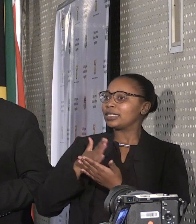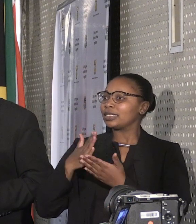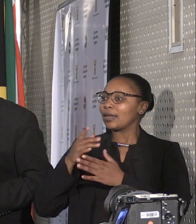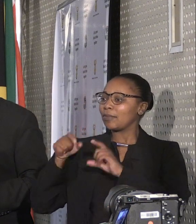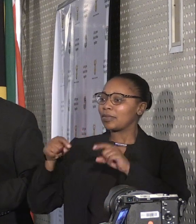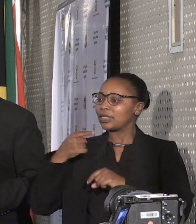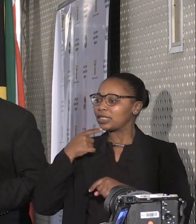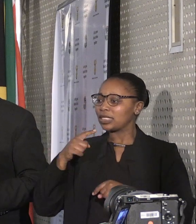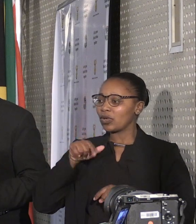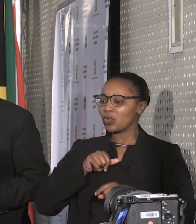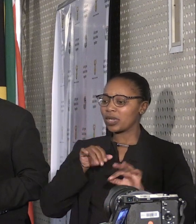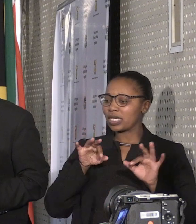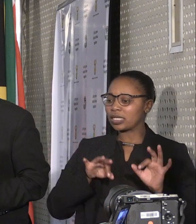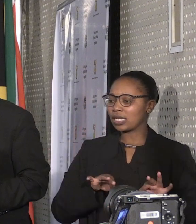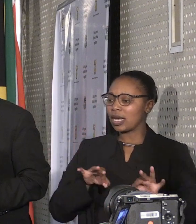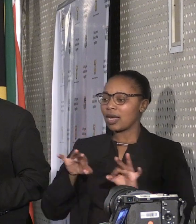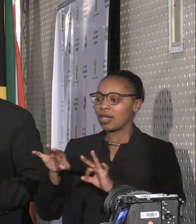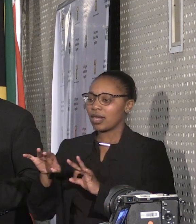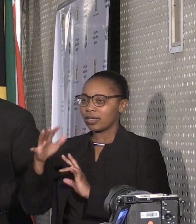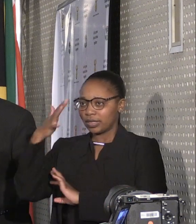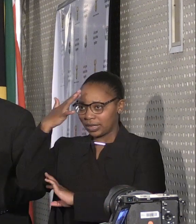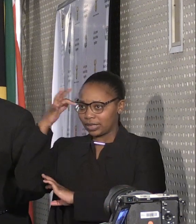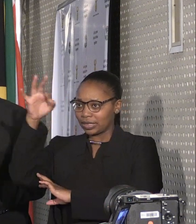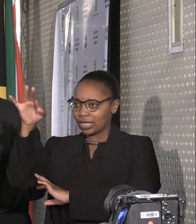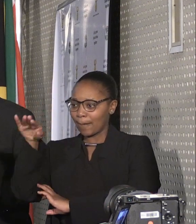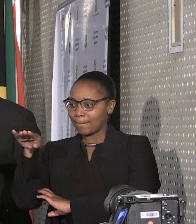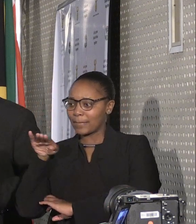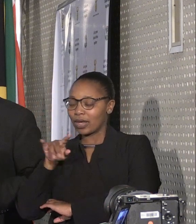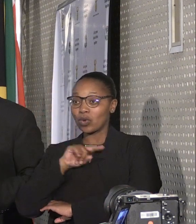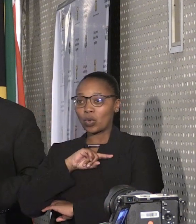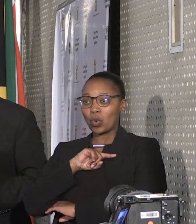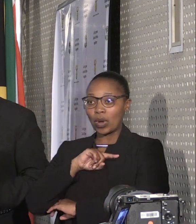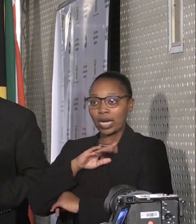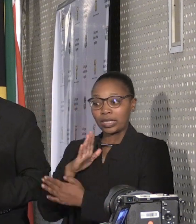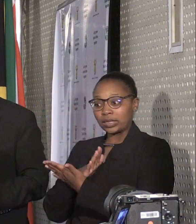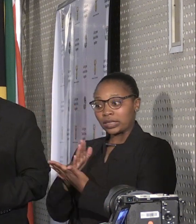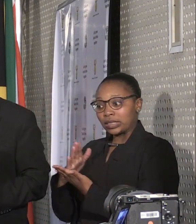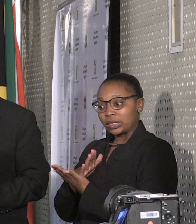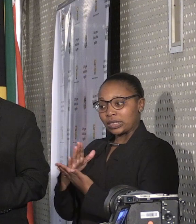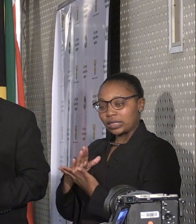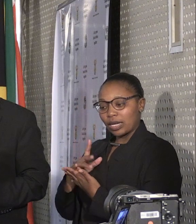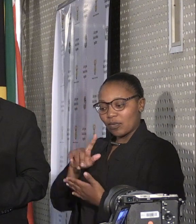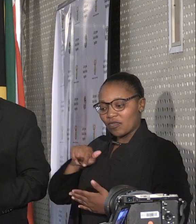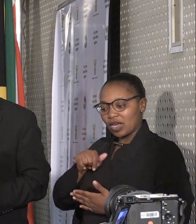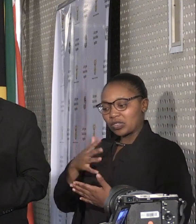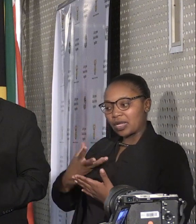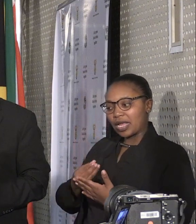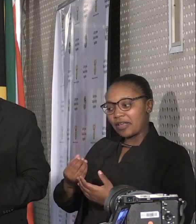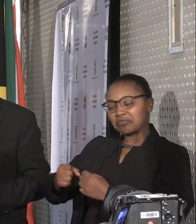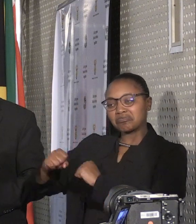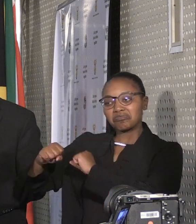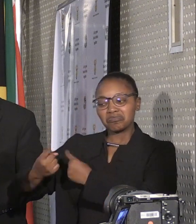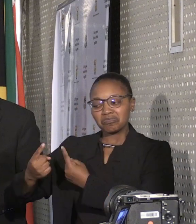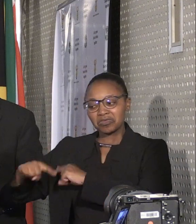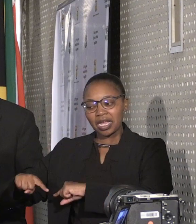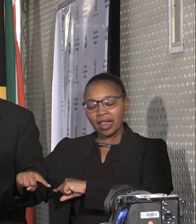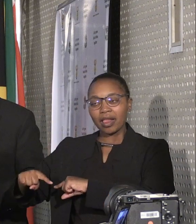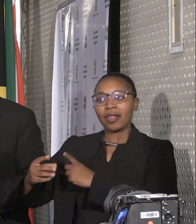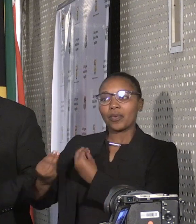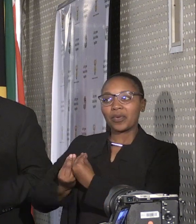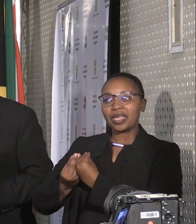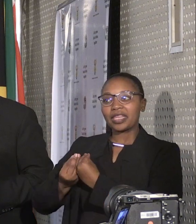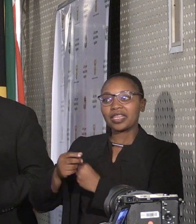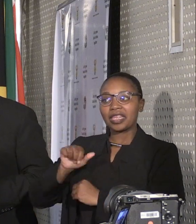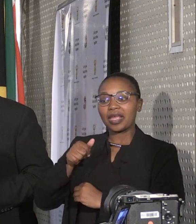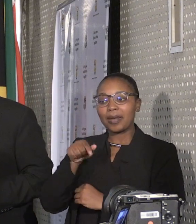bank because some of us have got a deal with the top banks so that we